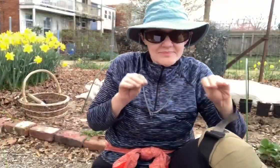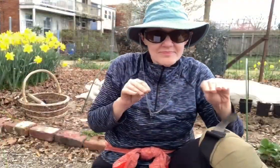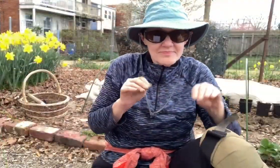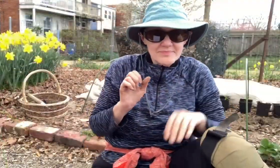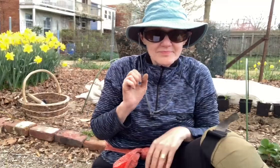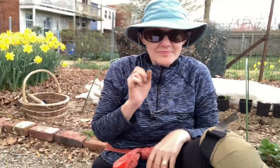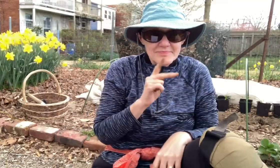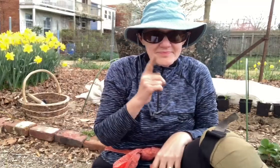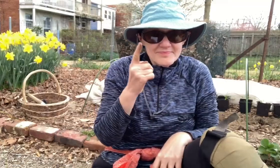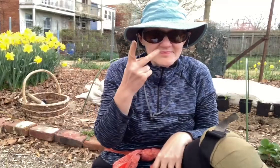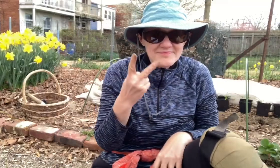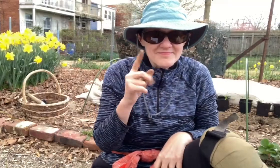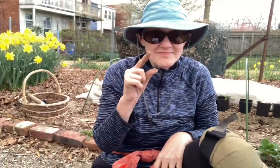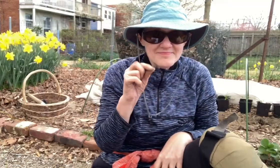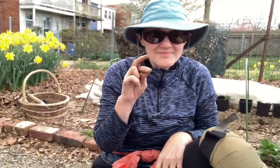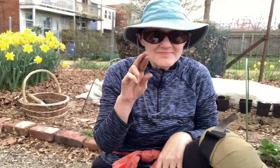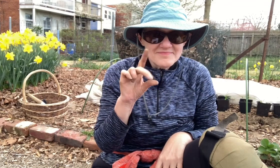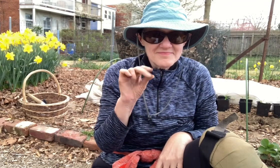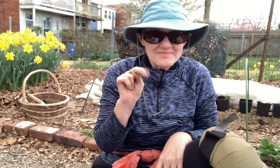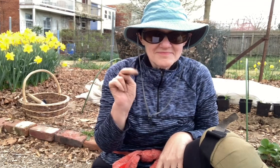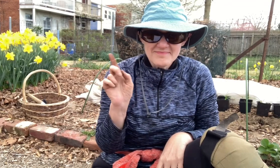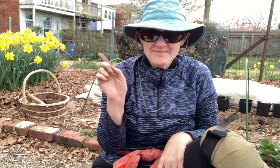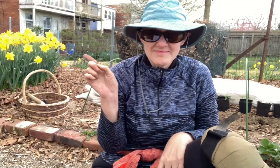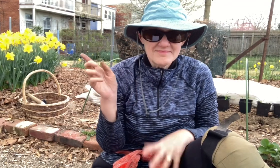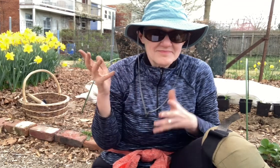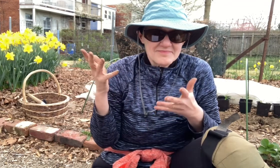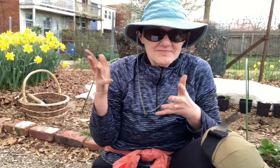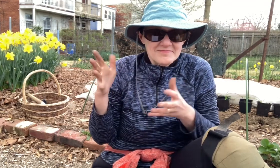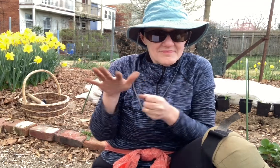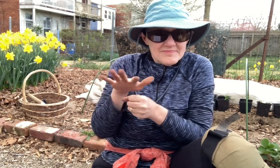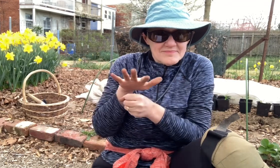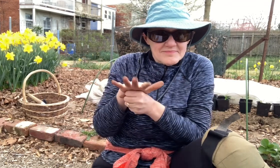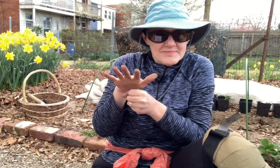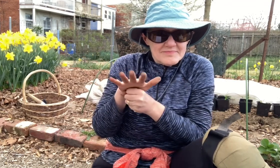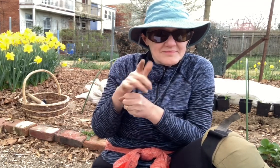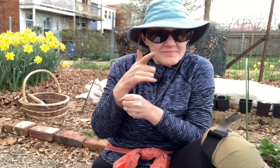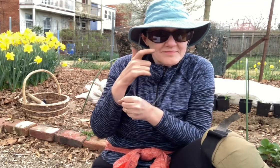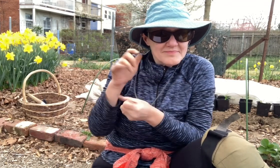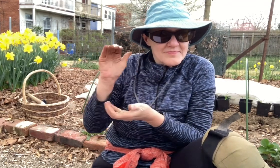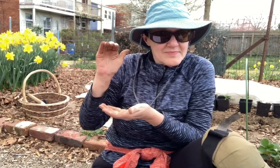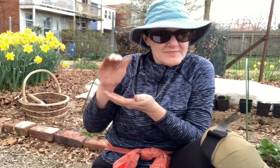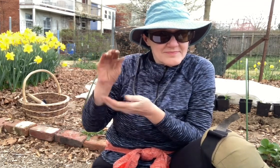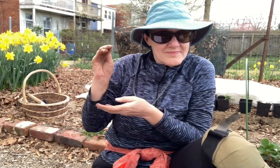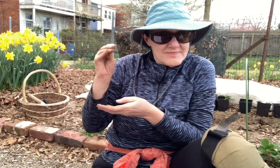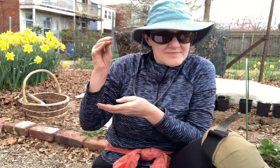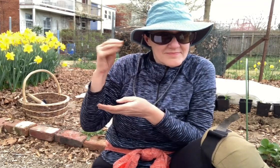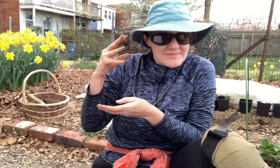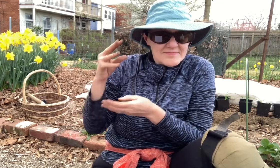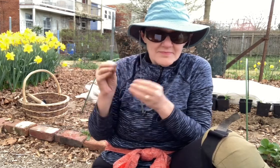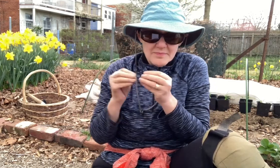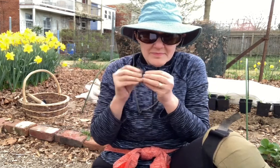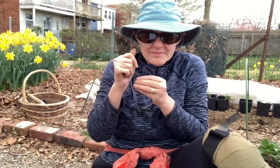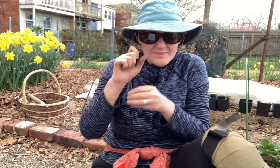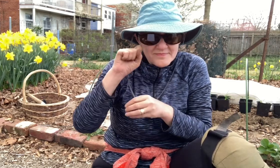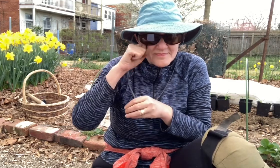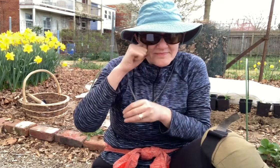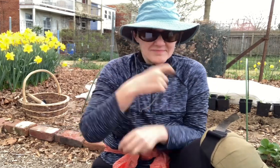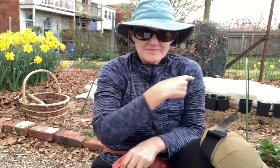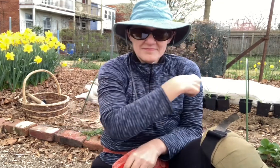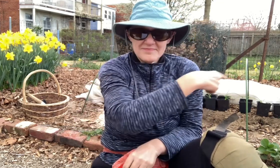Now you see I've moved to the back half of the garden. And that side has enough because it gets less sun over there. So most of the onions are going to